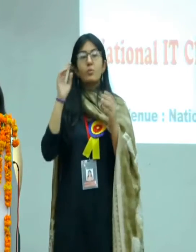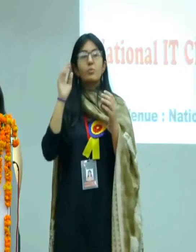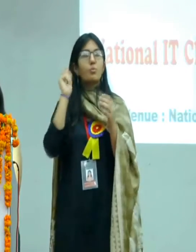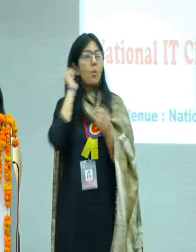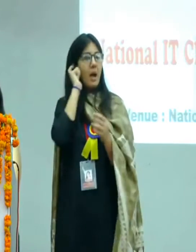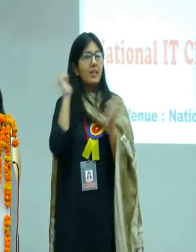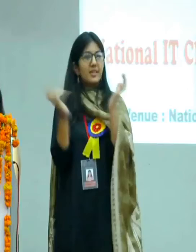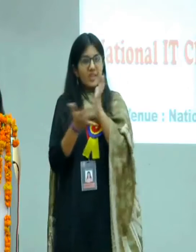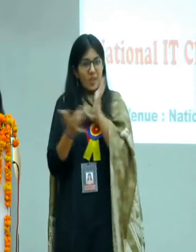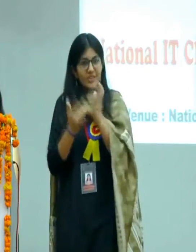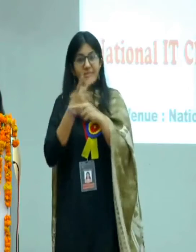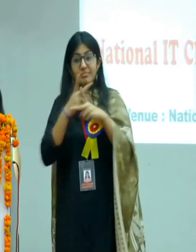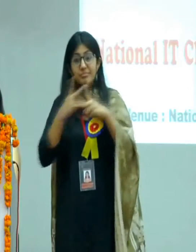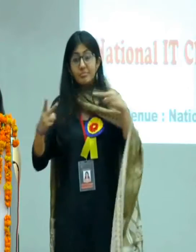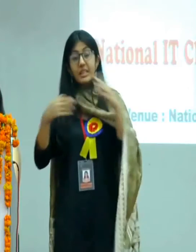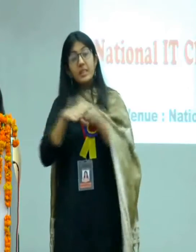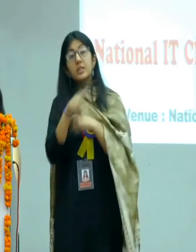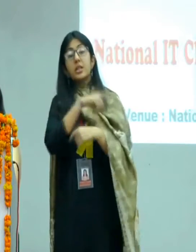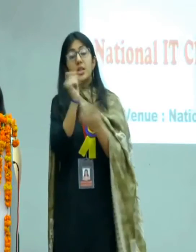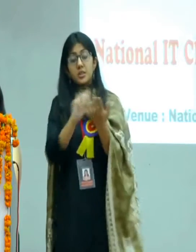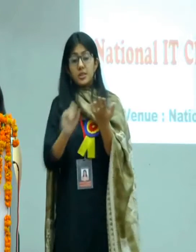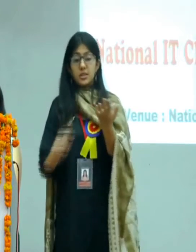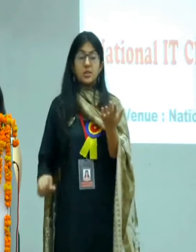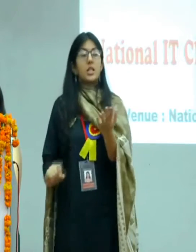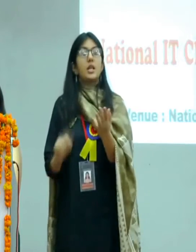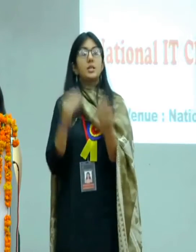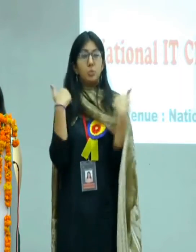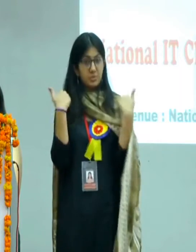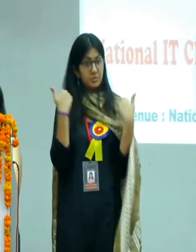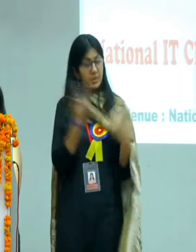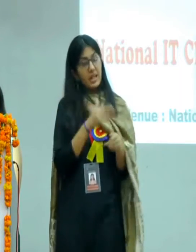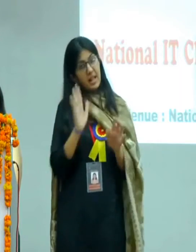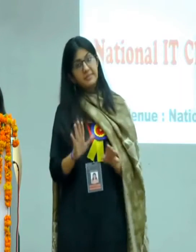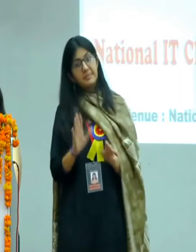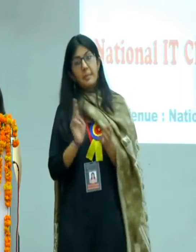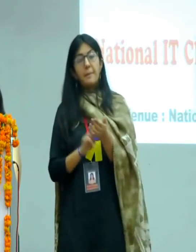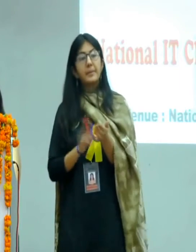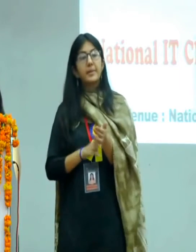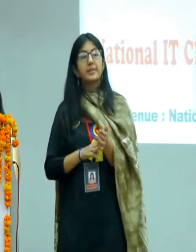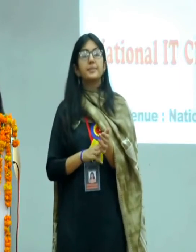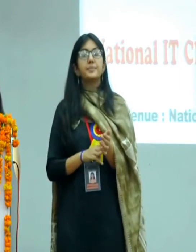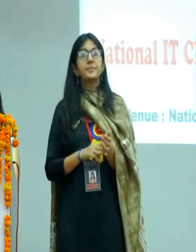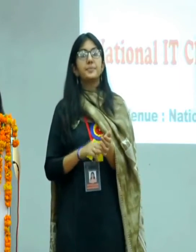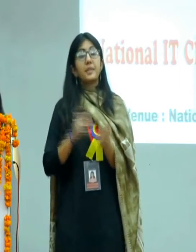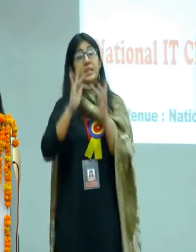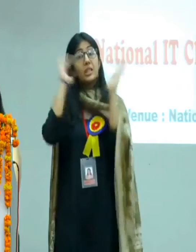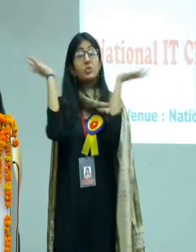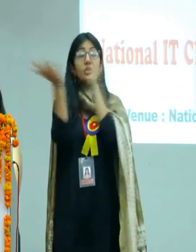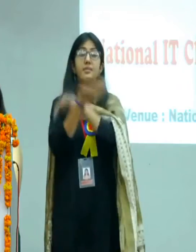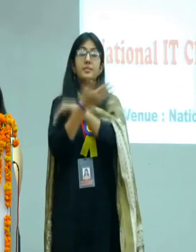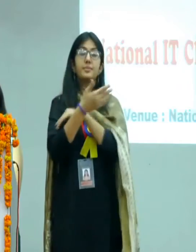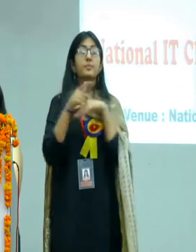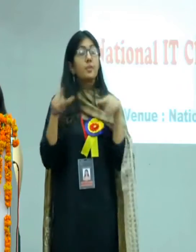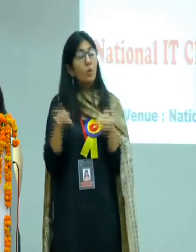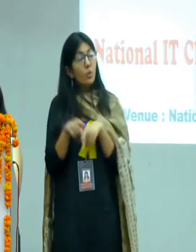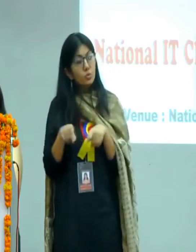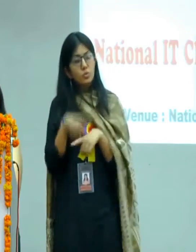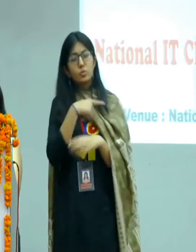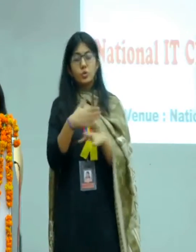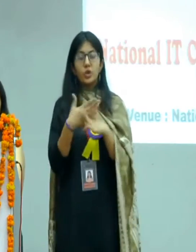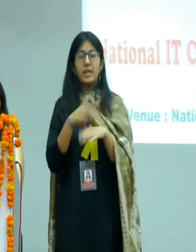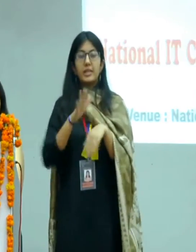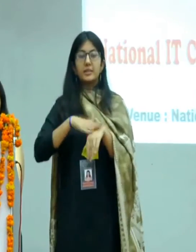Technologies, International Journal of Digital Content Technology and its applications. Also, he has shared his experience